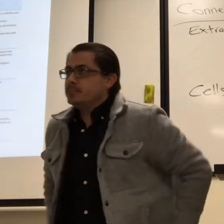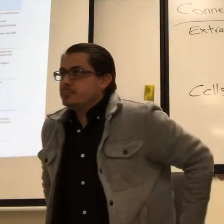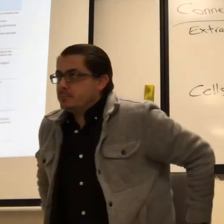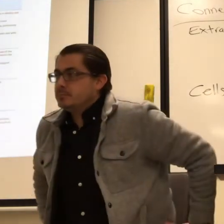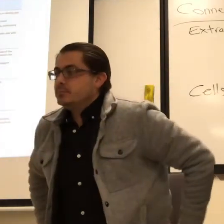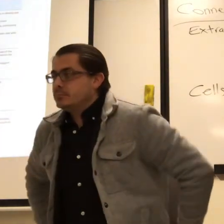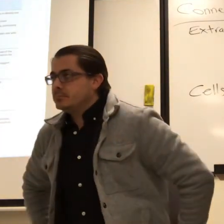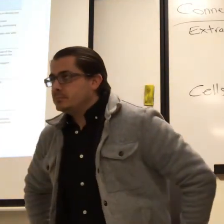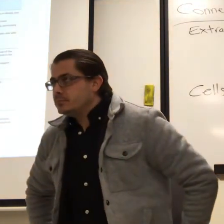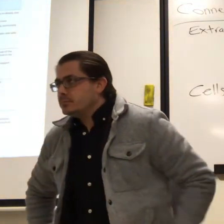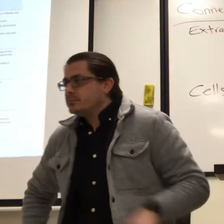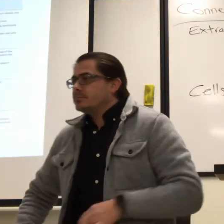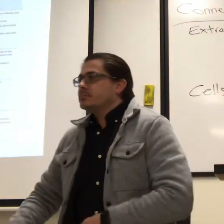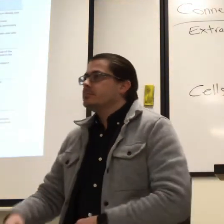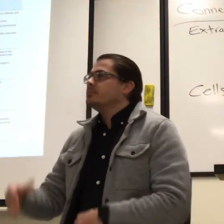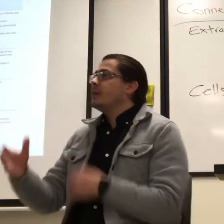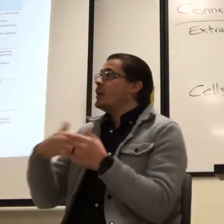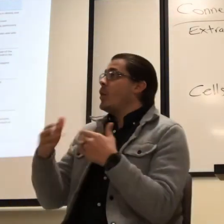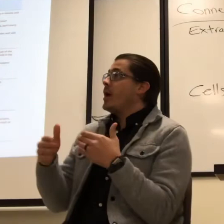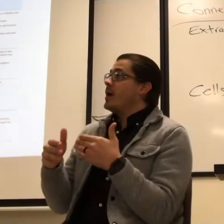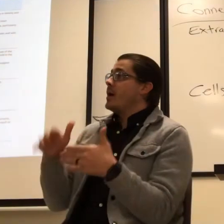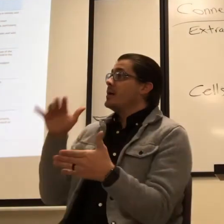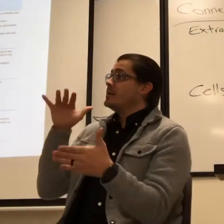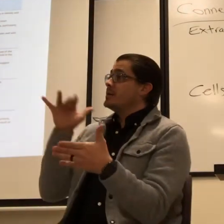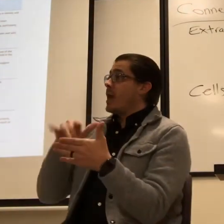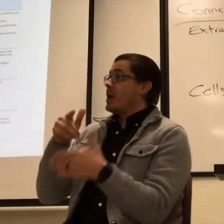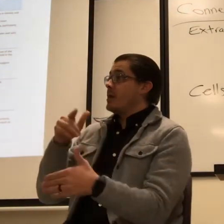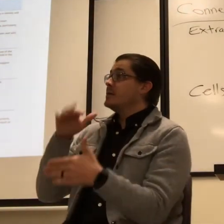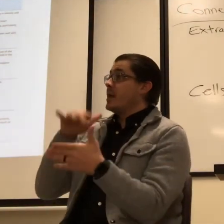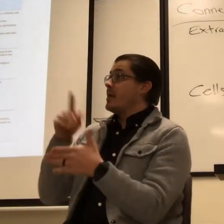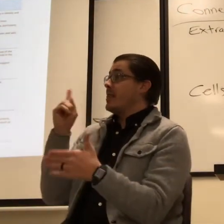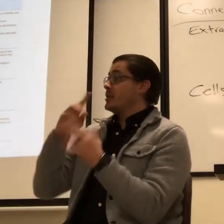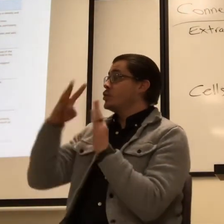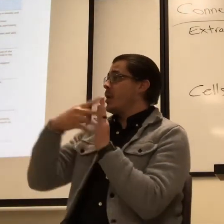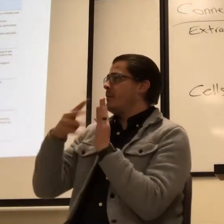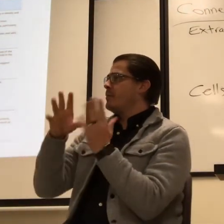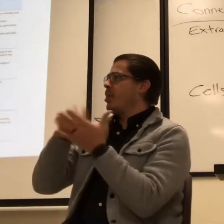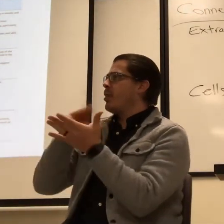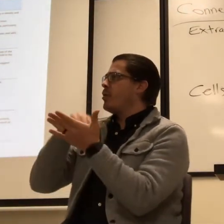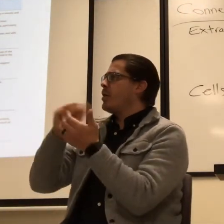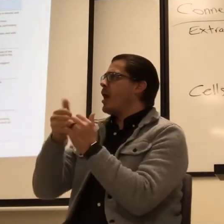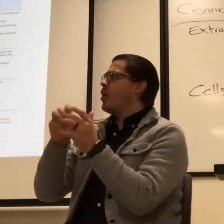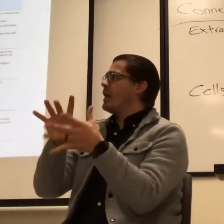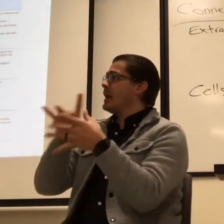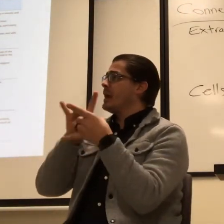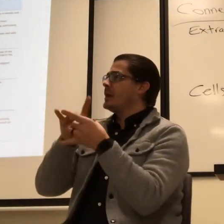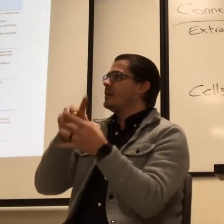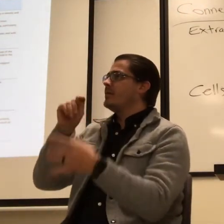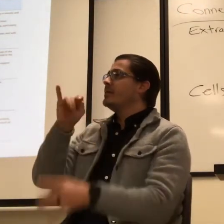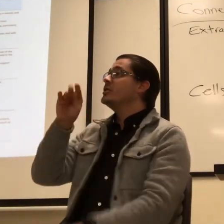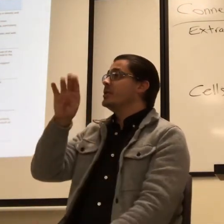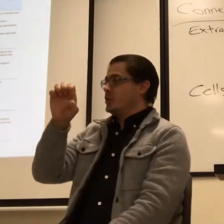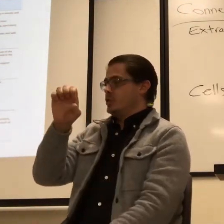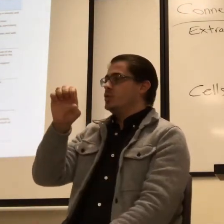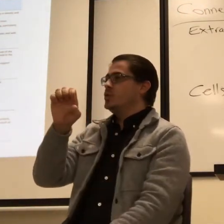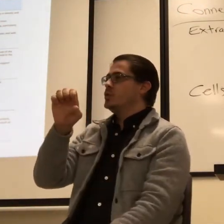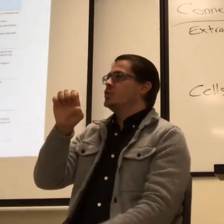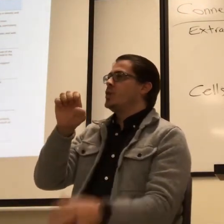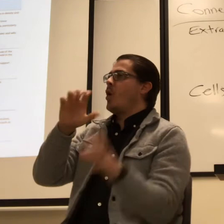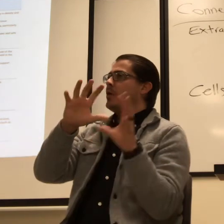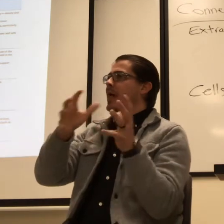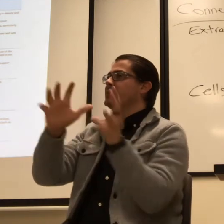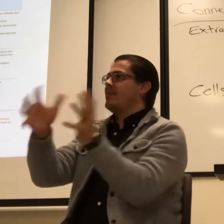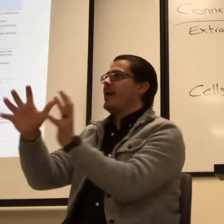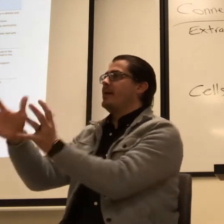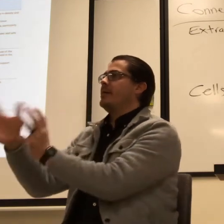Well, anyways, study this graph to learn how the connective tissues are classified. Okay, so let's